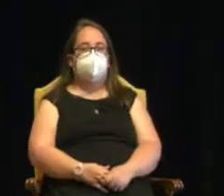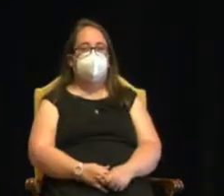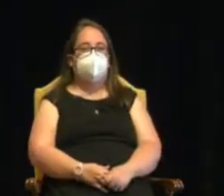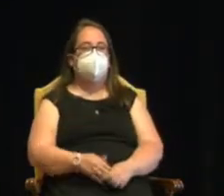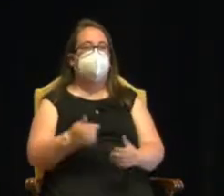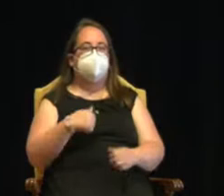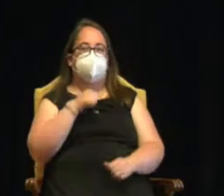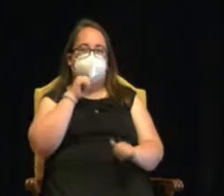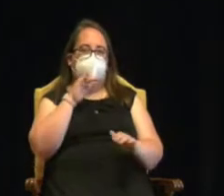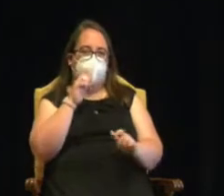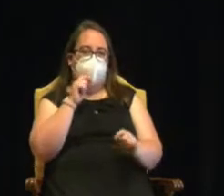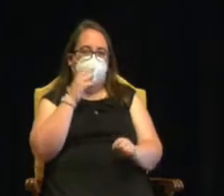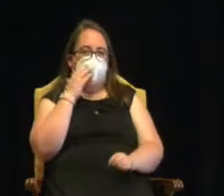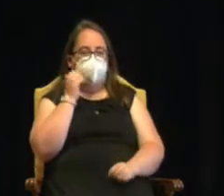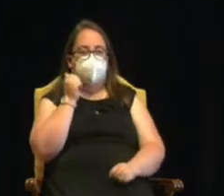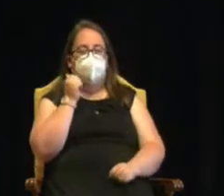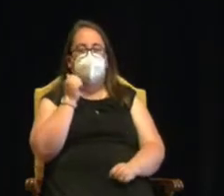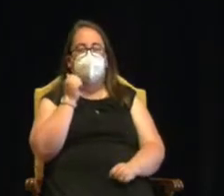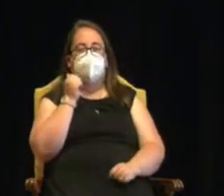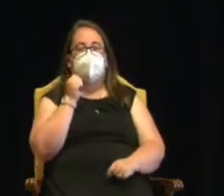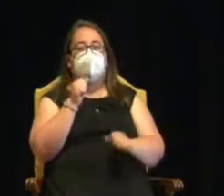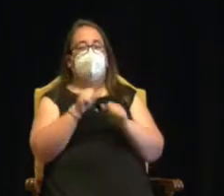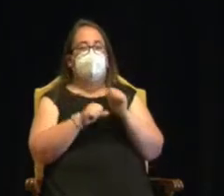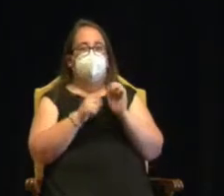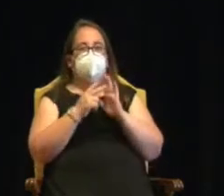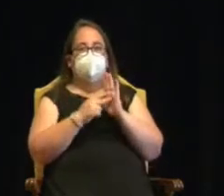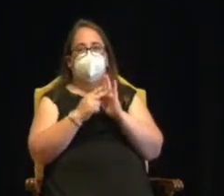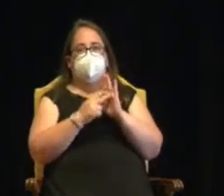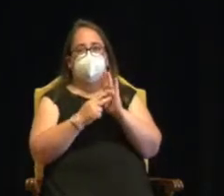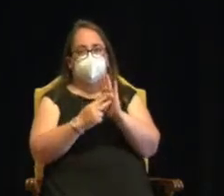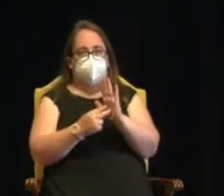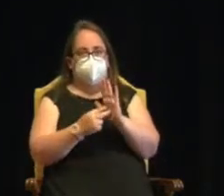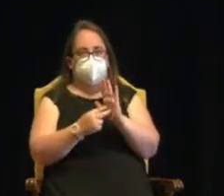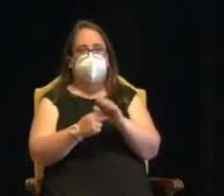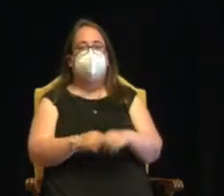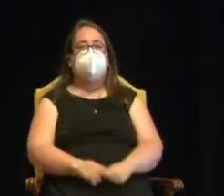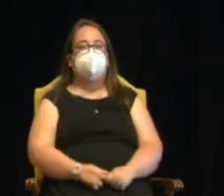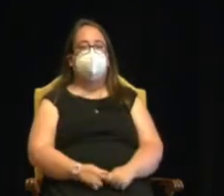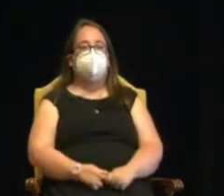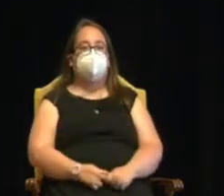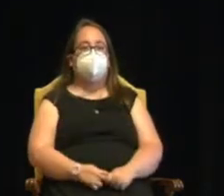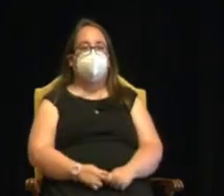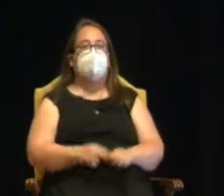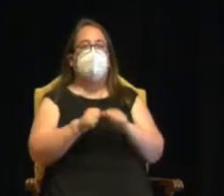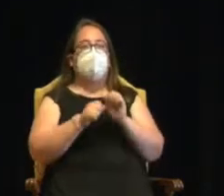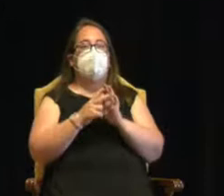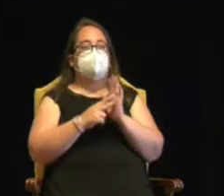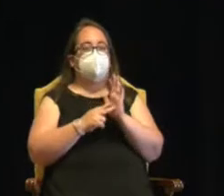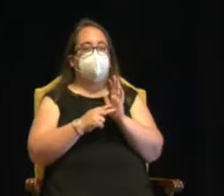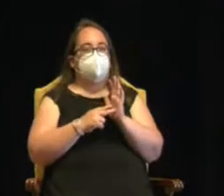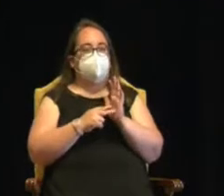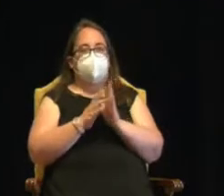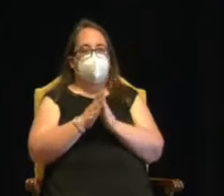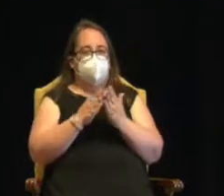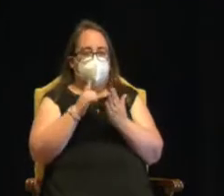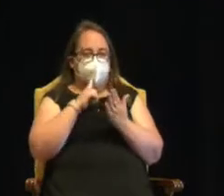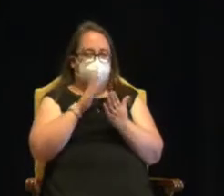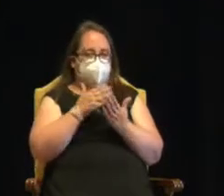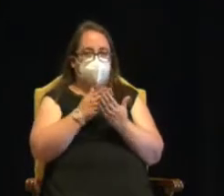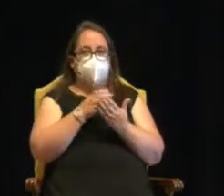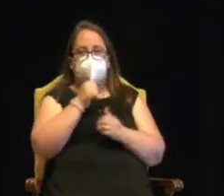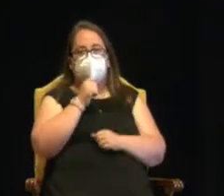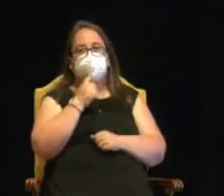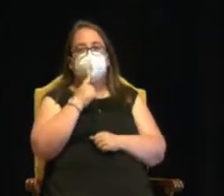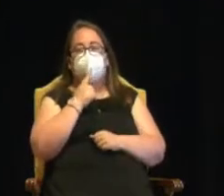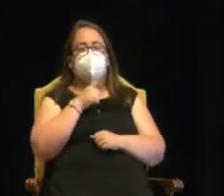didn't do it because you, and by the way, every reading, this is really important to me. Every reading of a novel is valid. Like you don't say to someone,